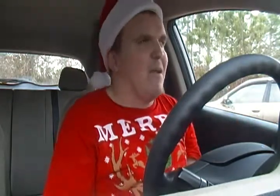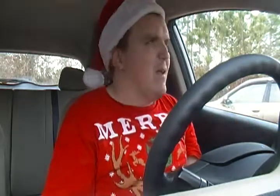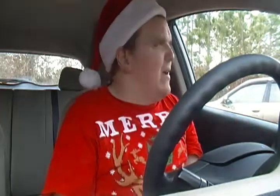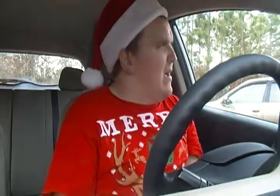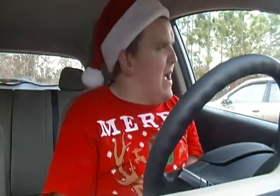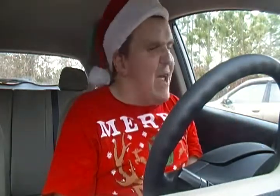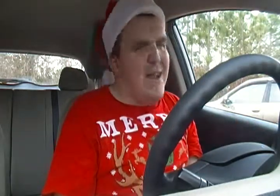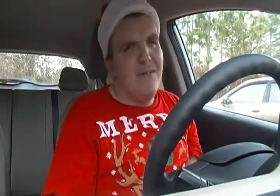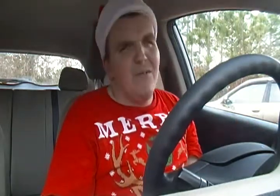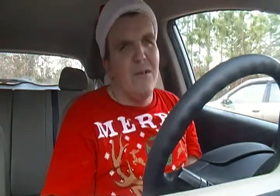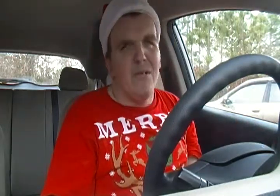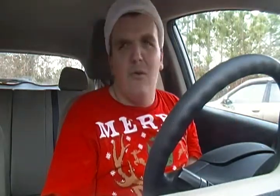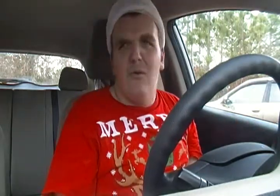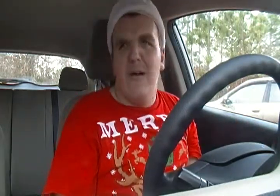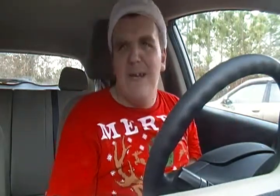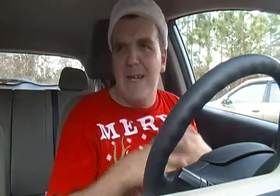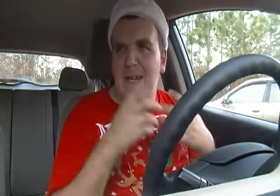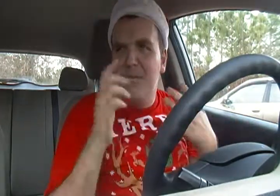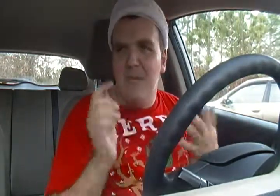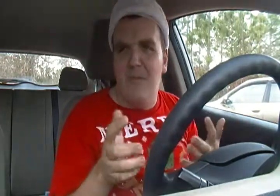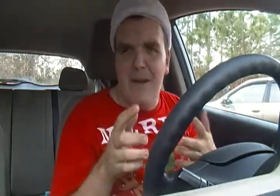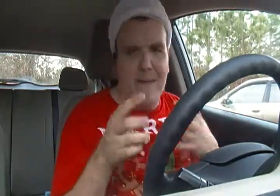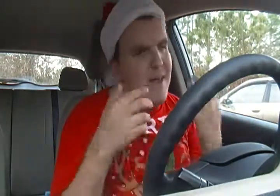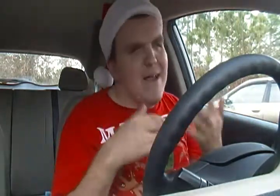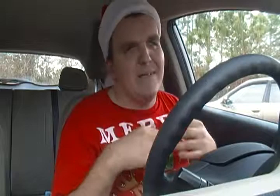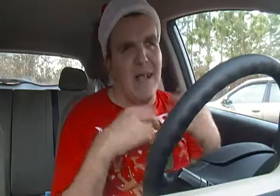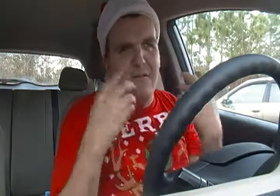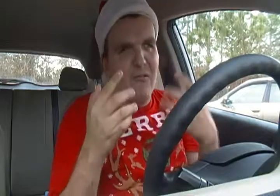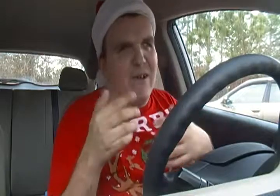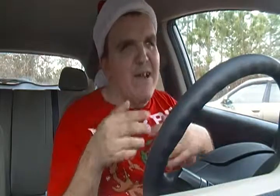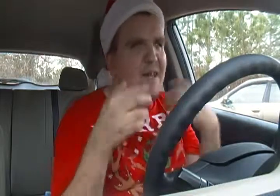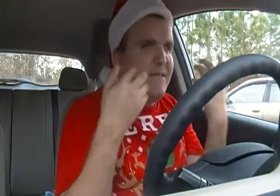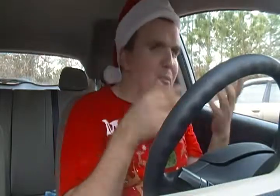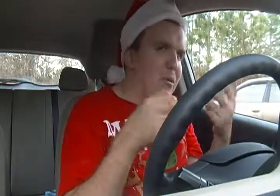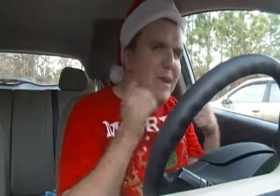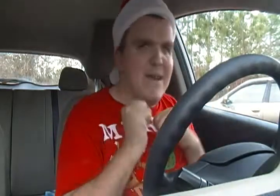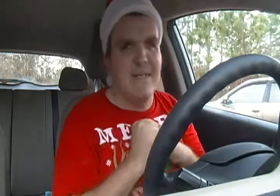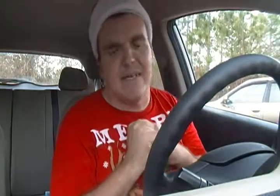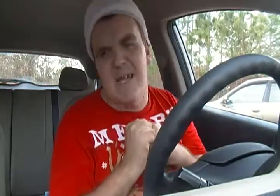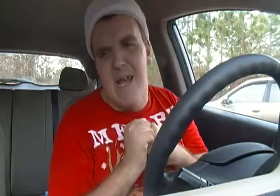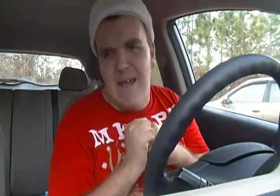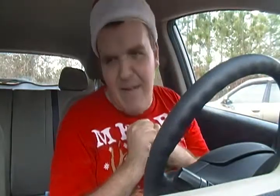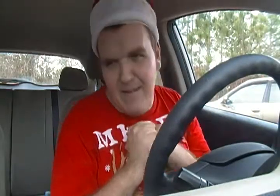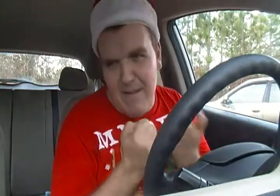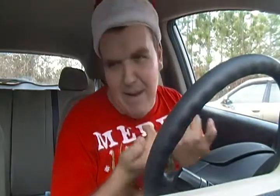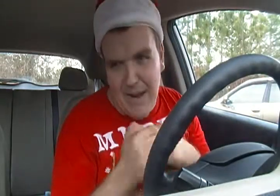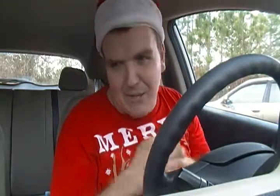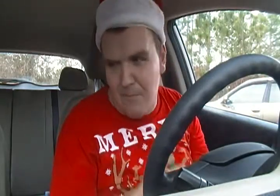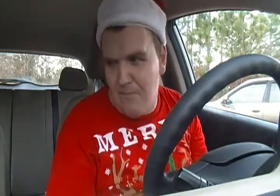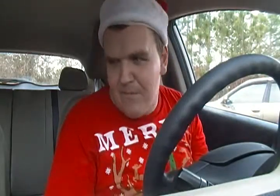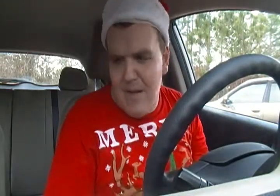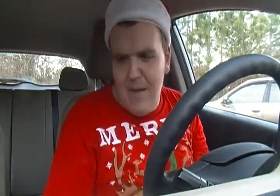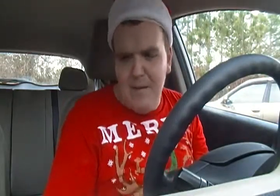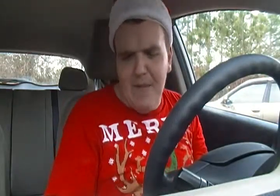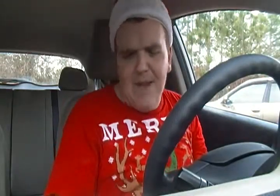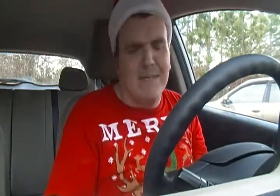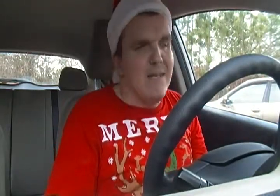and he's going to school he's dealing with things like friends bullies things of that nature things